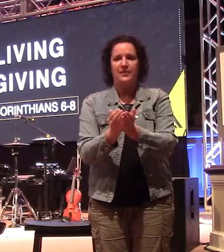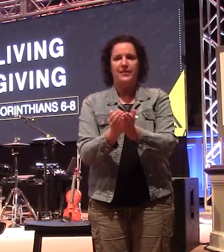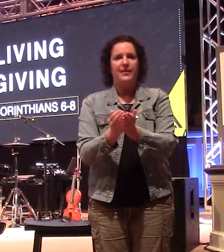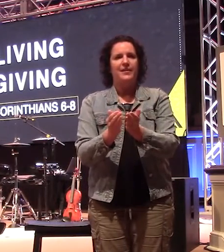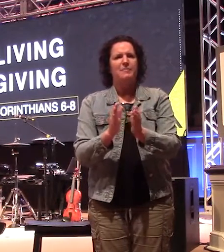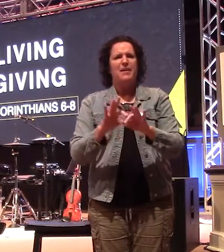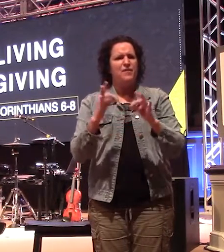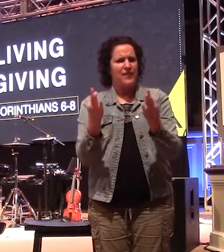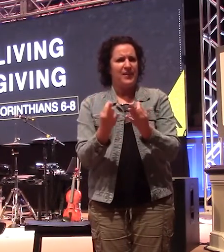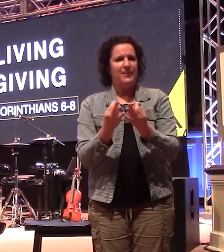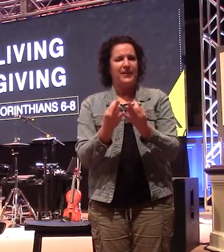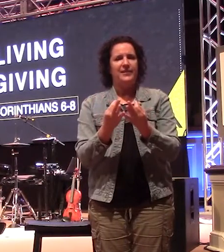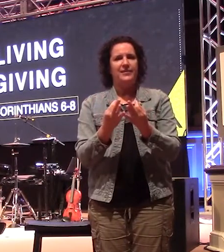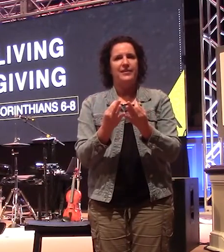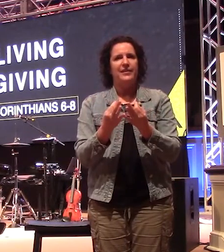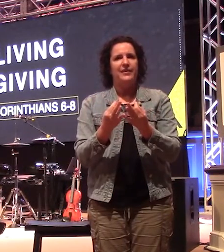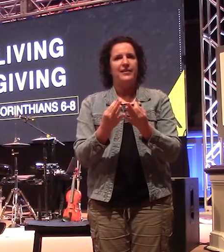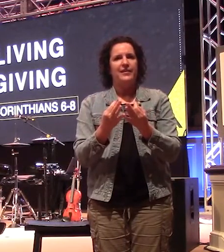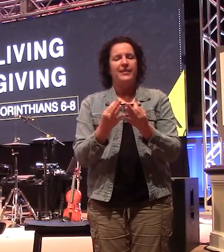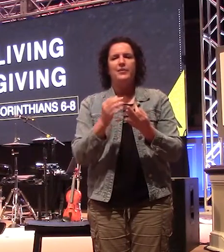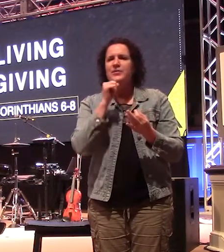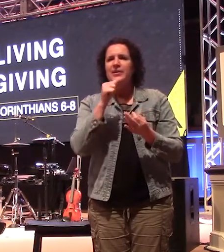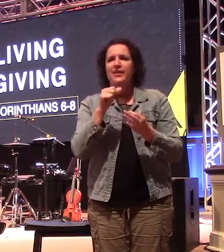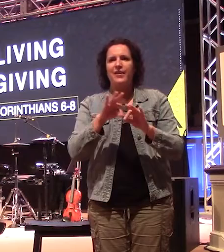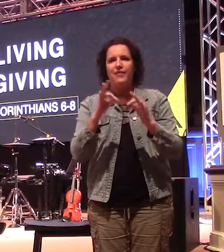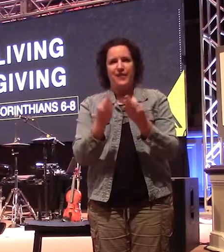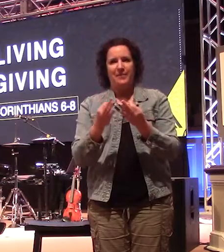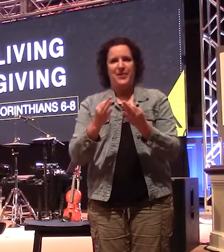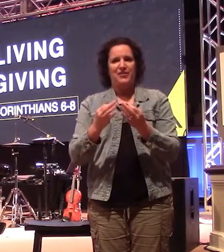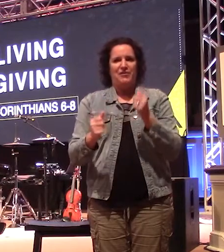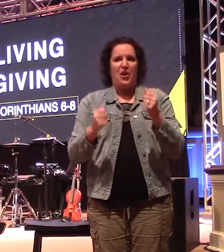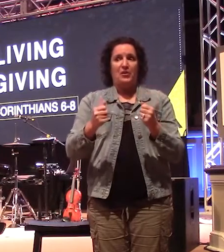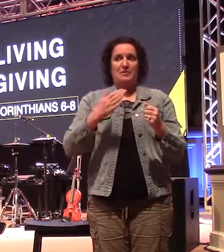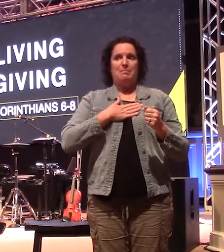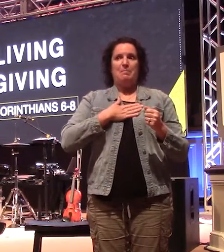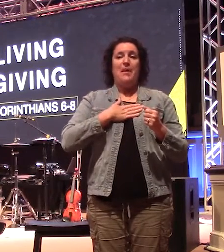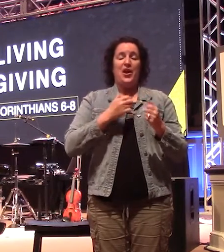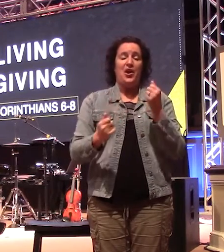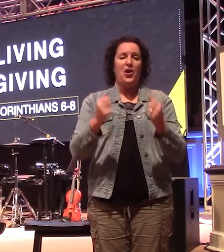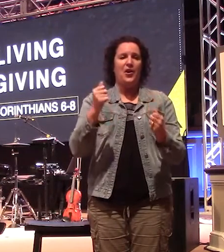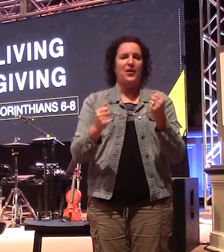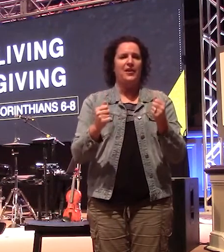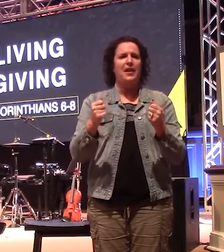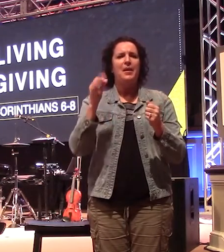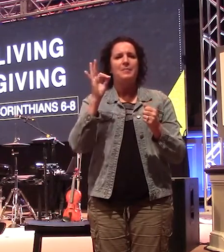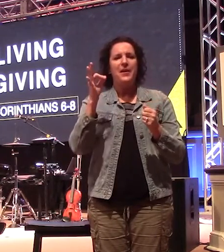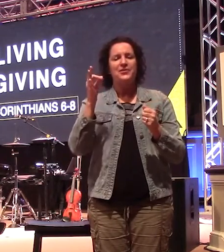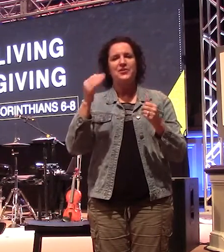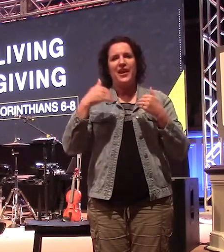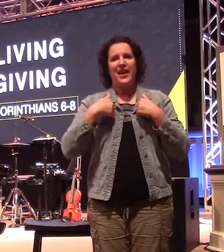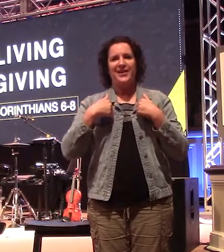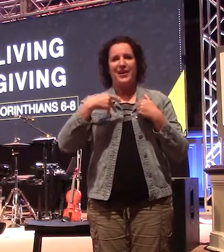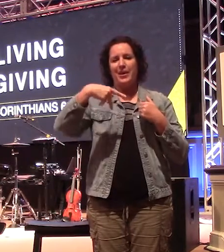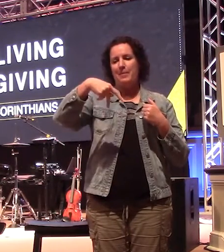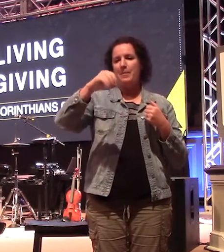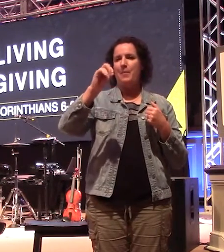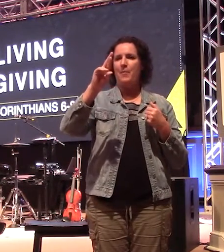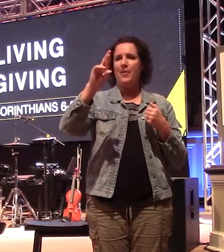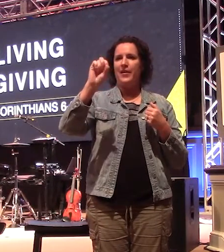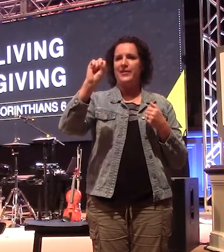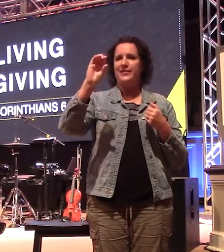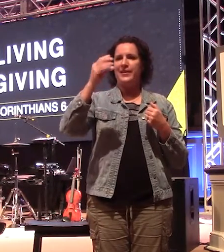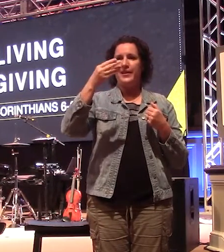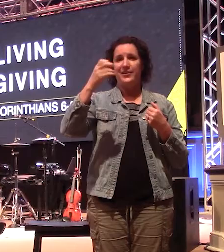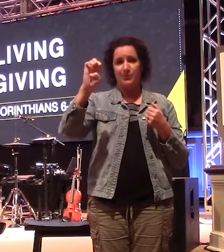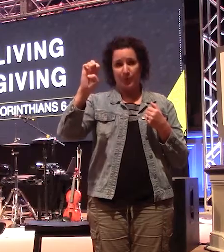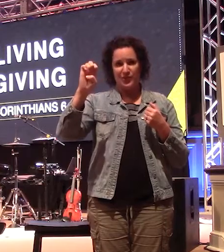family car for the next one, but it wasn't the family car, it was my car. This pastor had a little red Porsche that drove around.